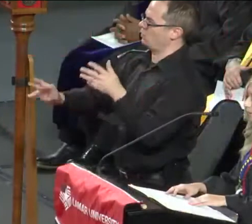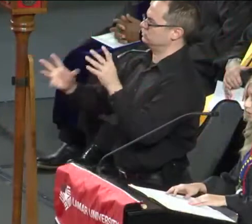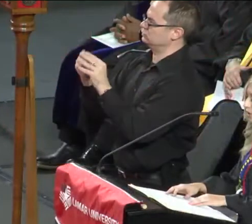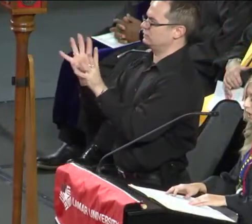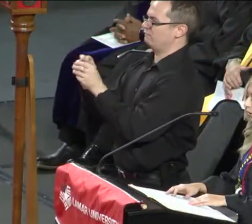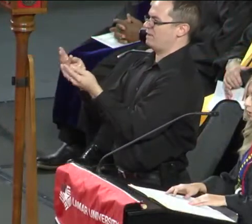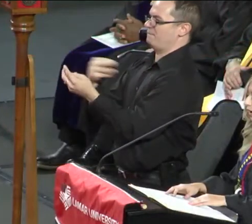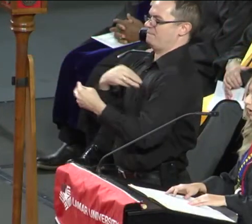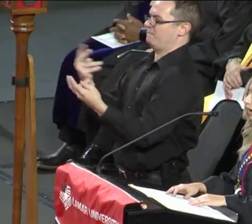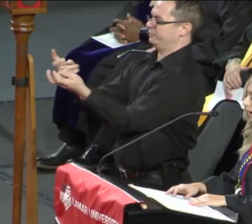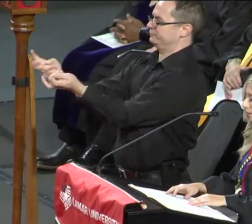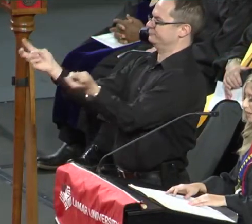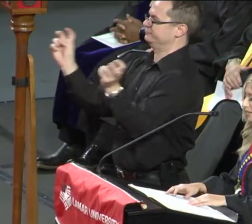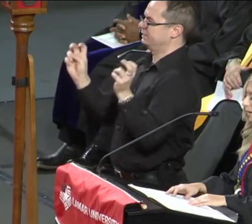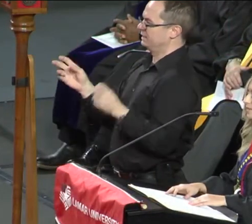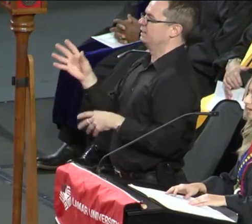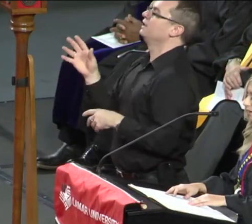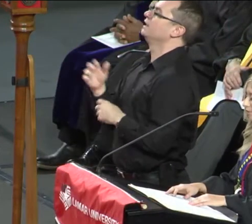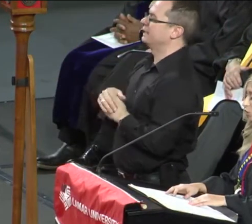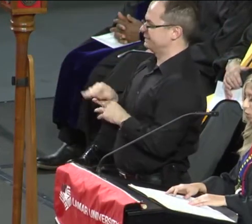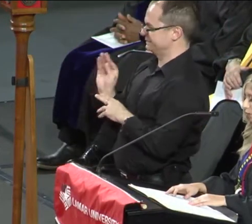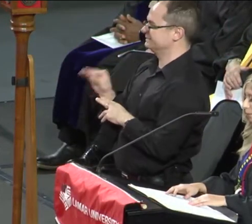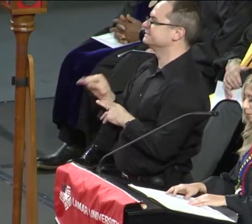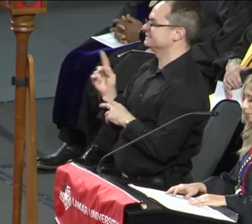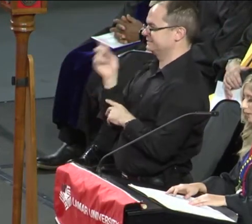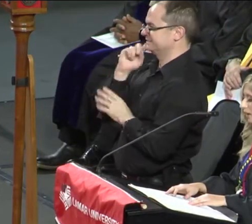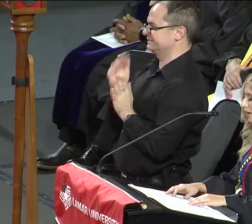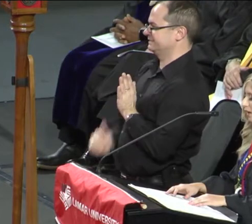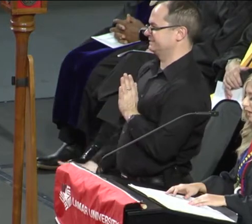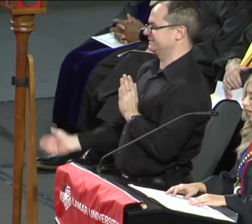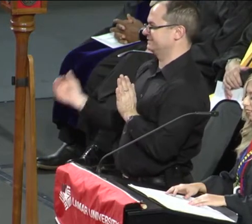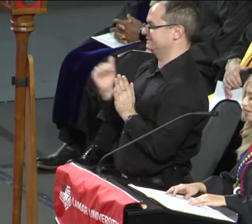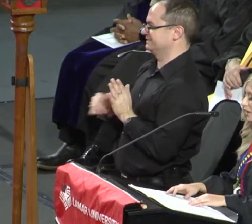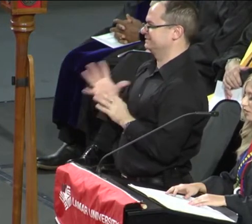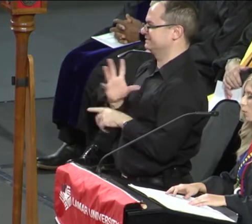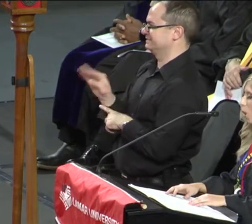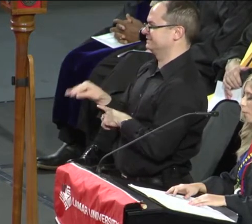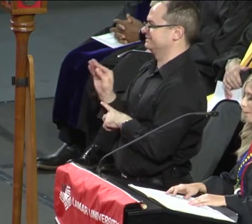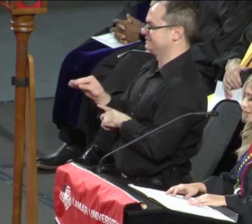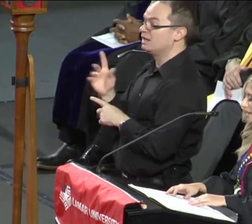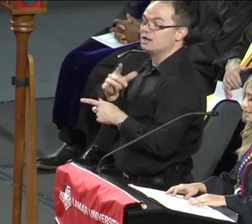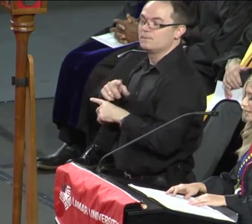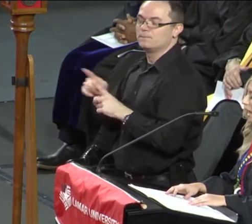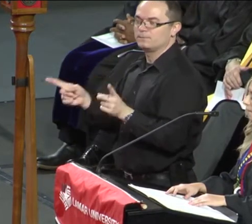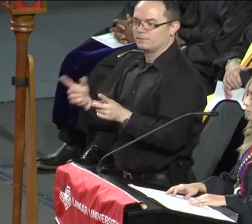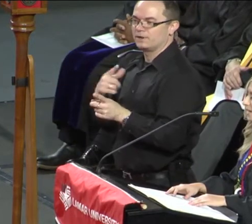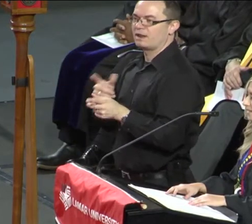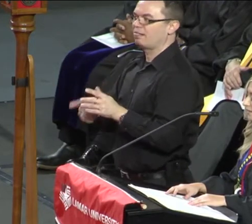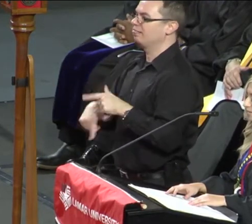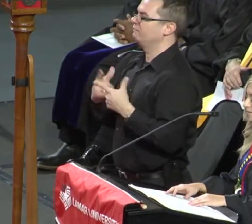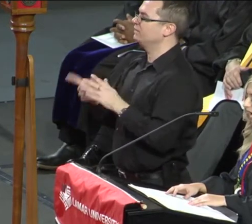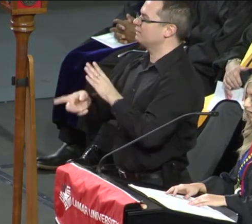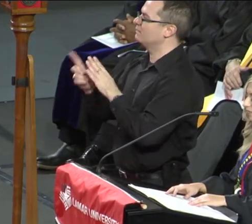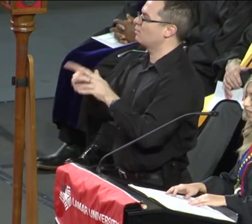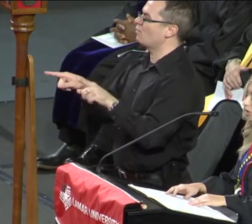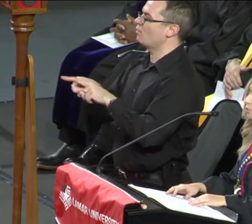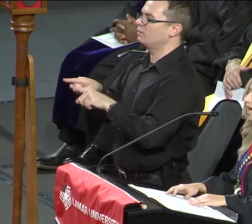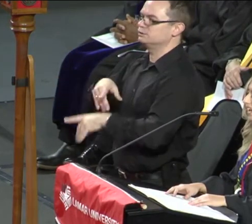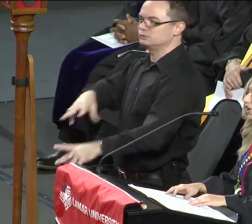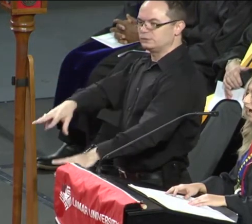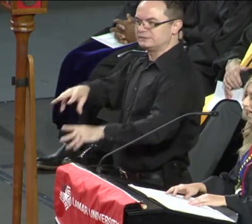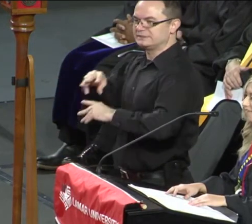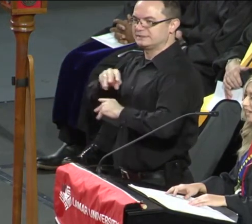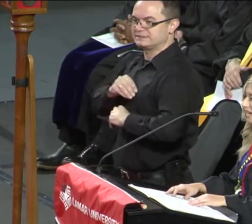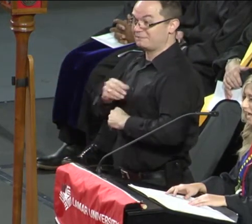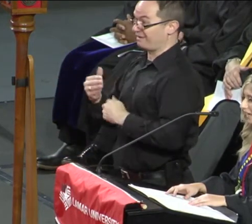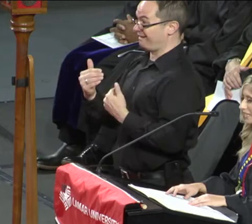family members, no matter how many times they may have told them. Living in the moment means embracing the fact that you